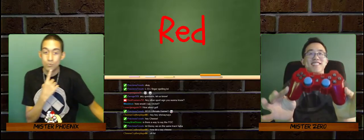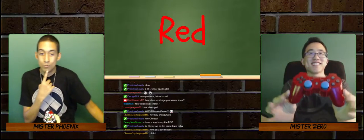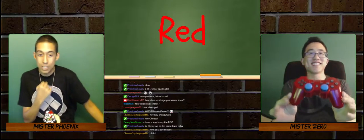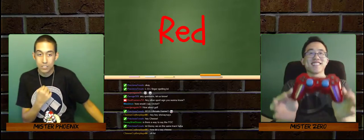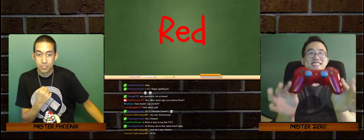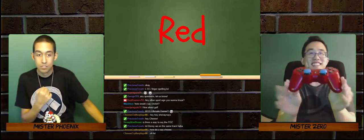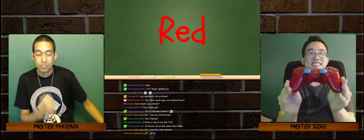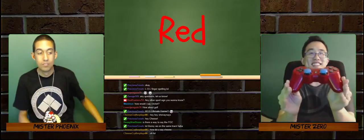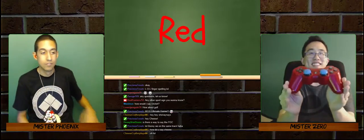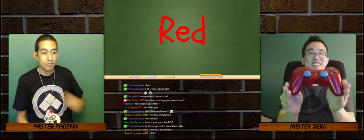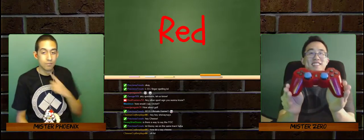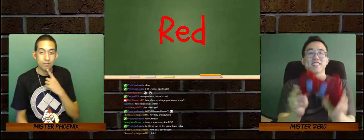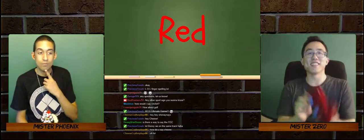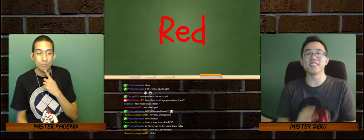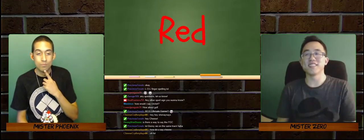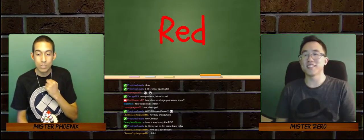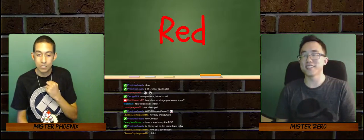Red.